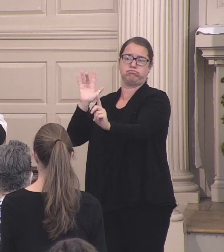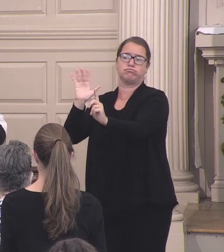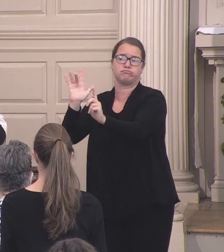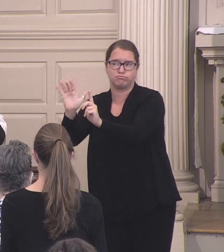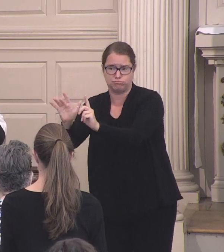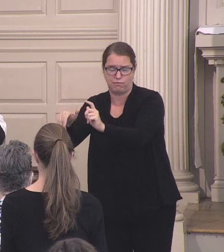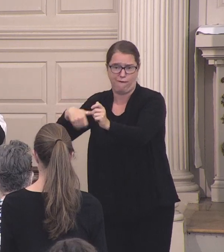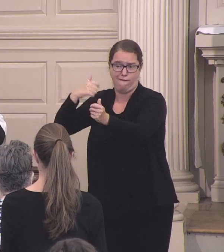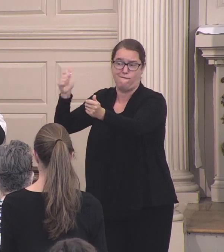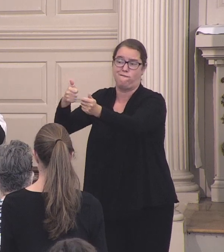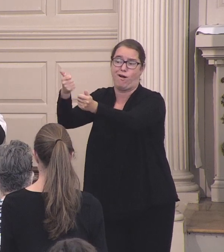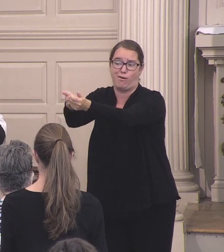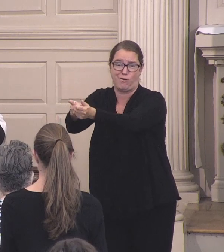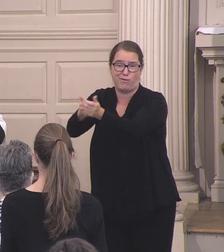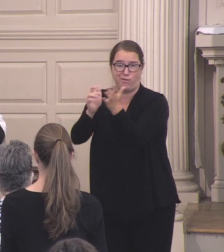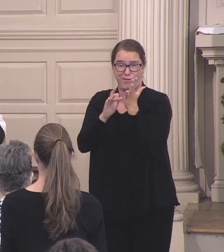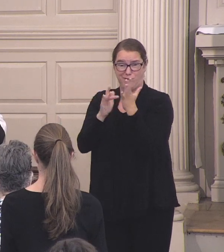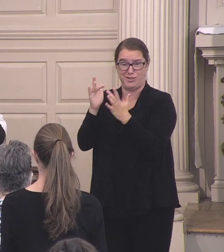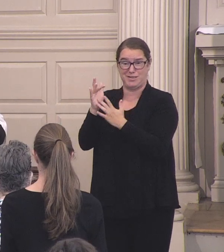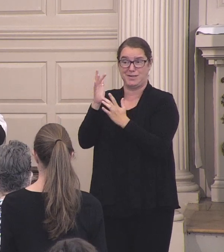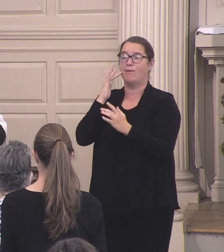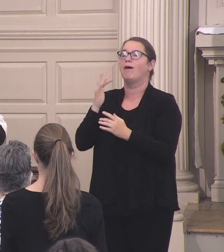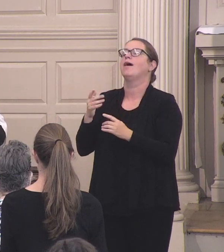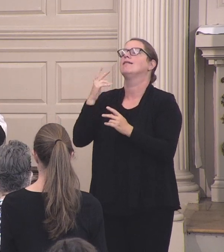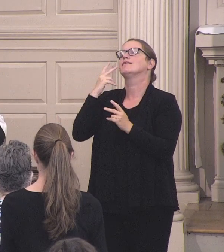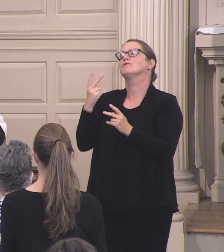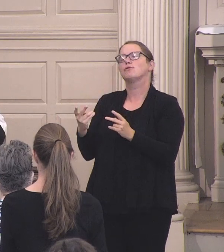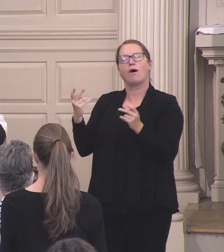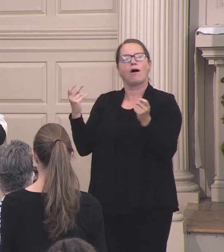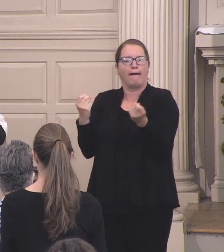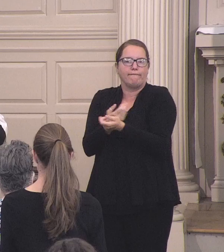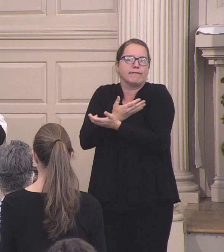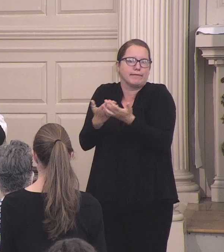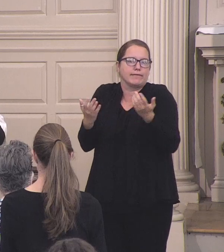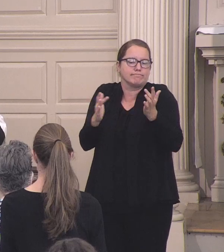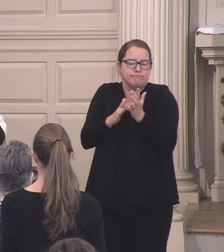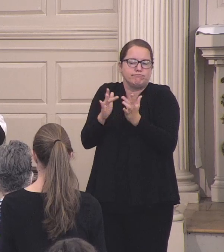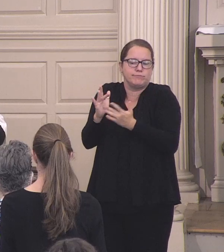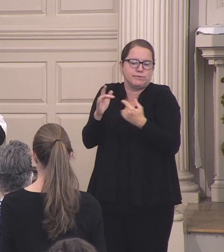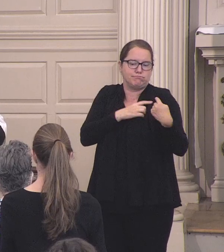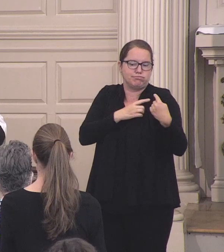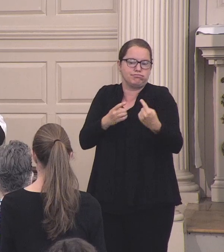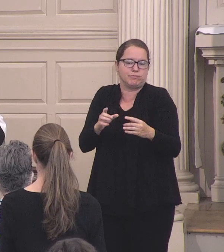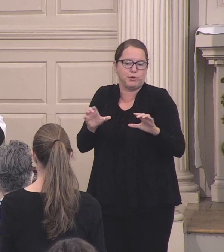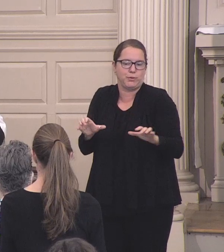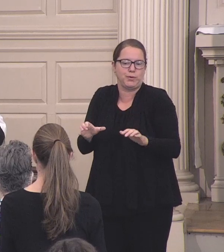because they saw the signs he was performing on the sick.